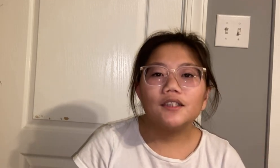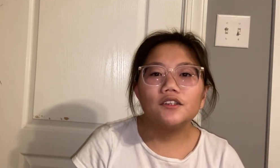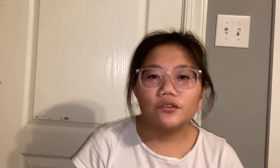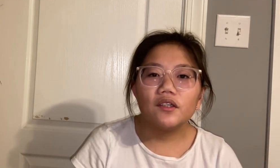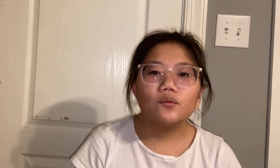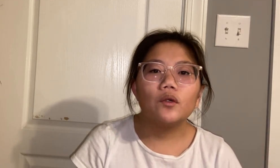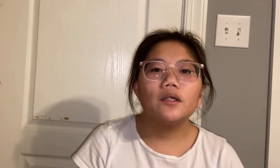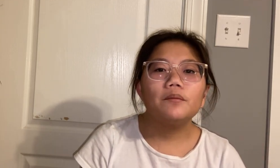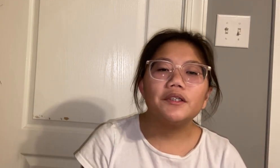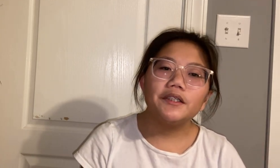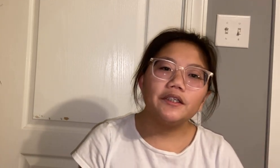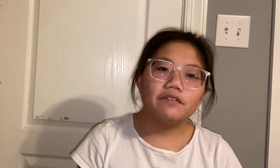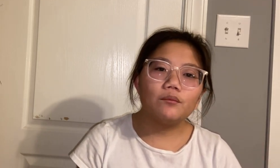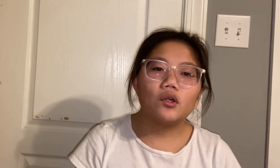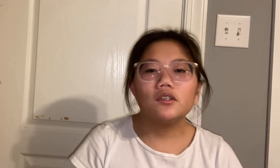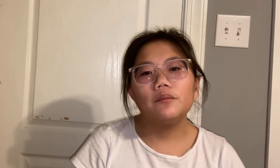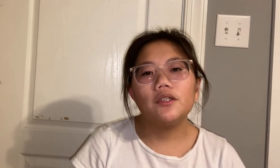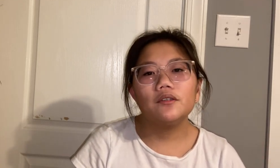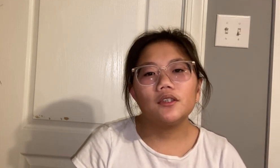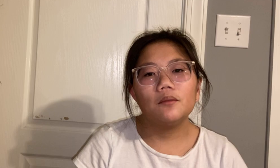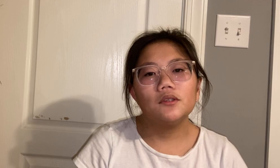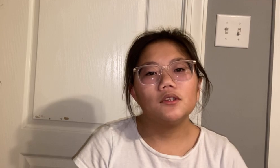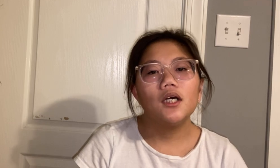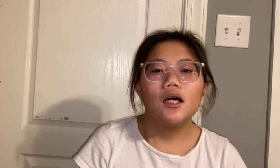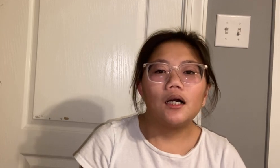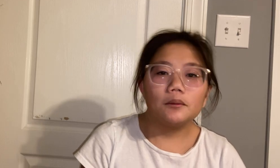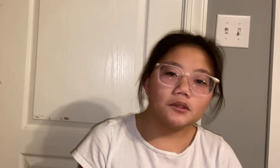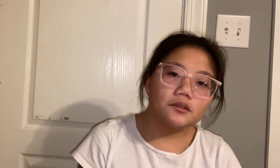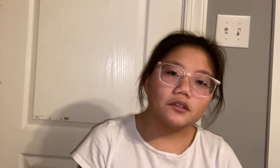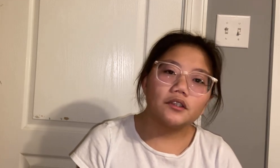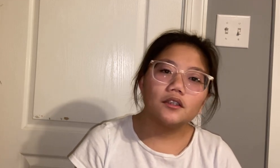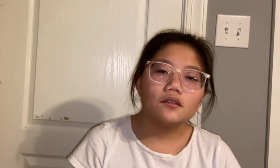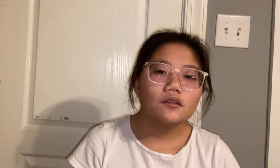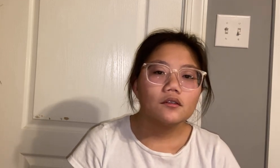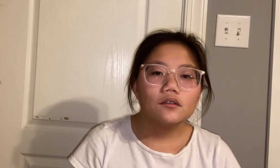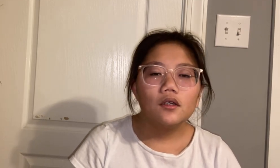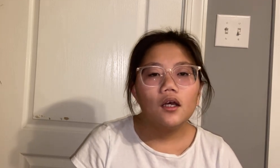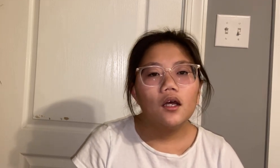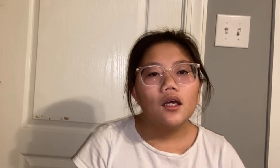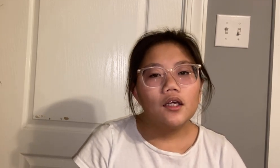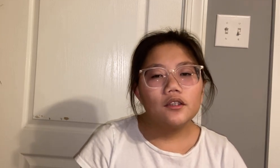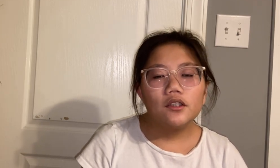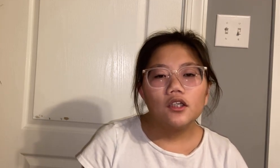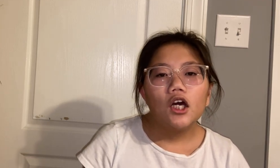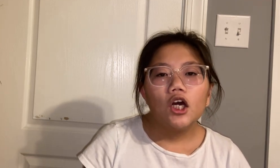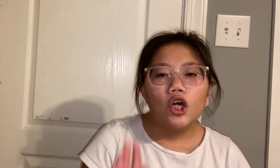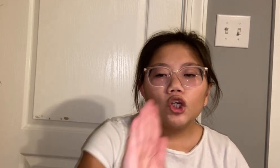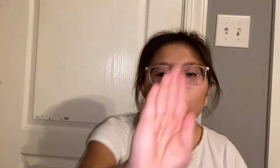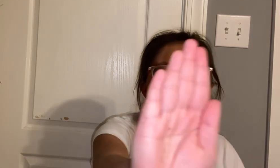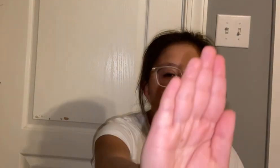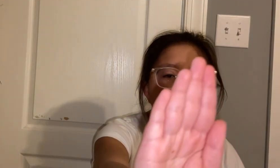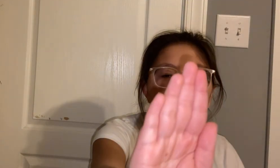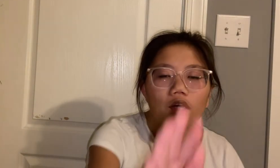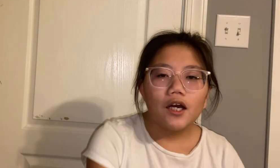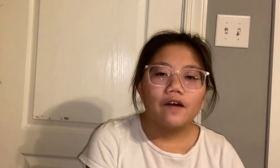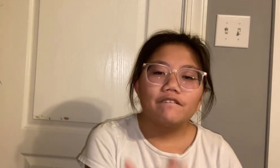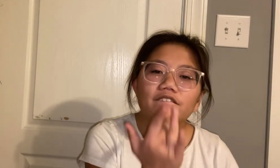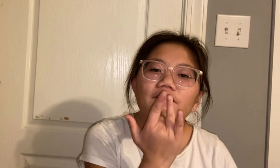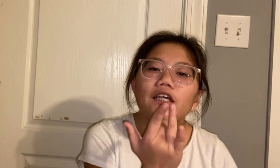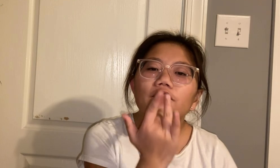is the correct way but if i'm wrong let me know in the comments i'm still learning and then your favorite